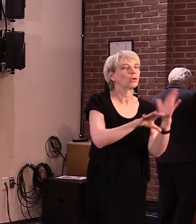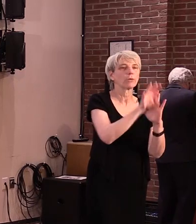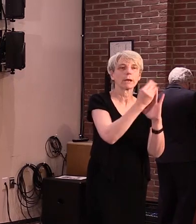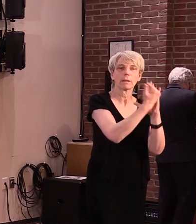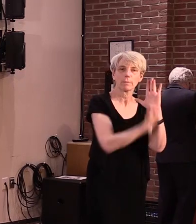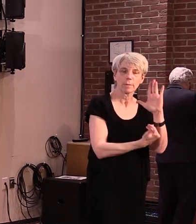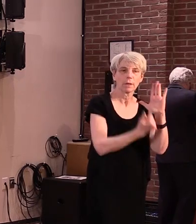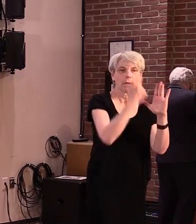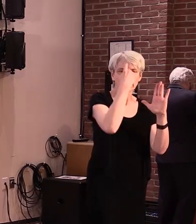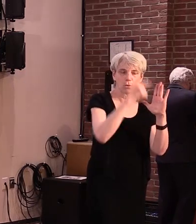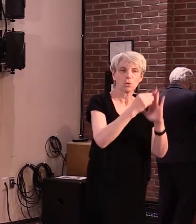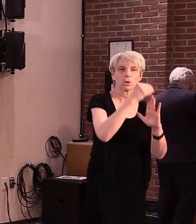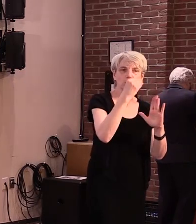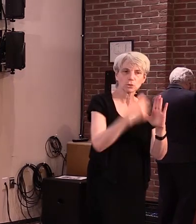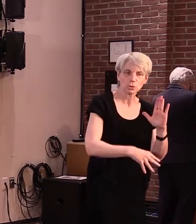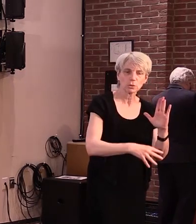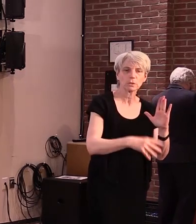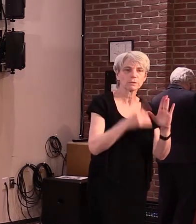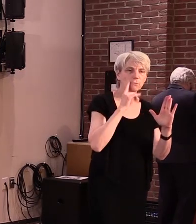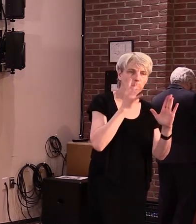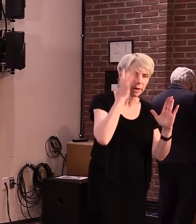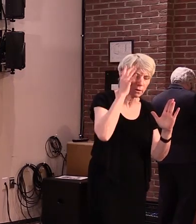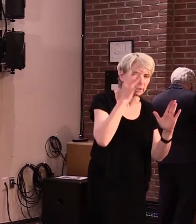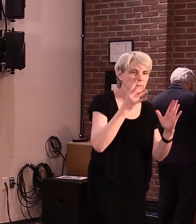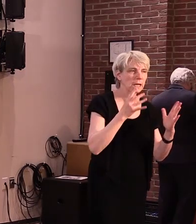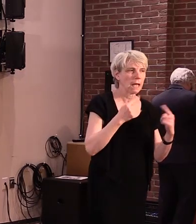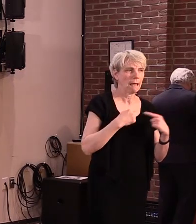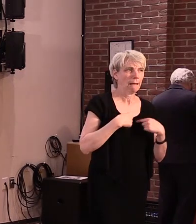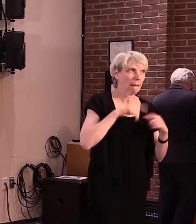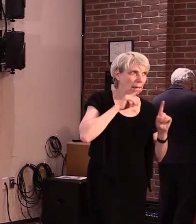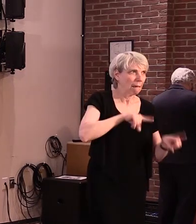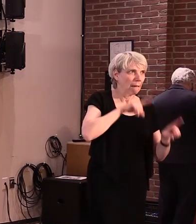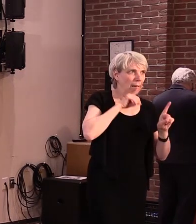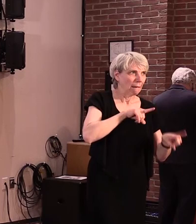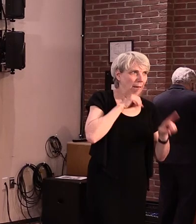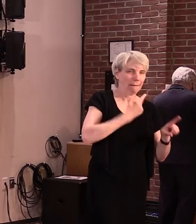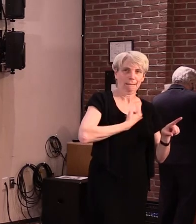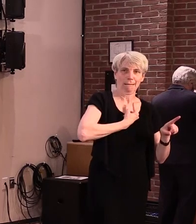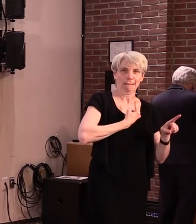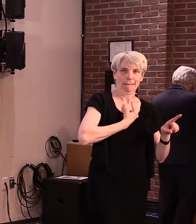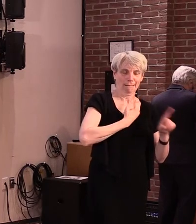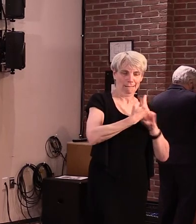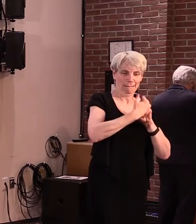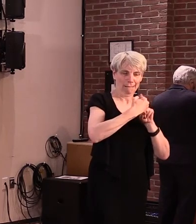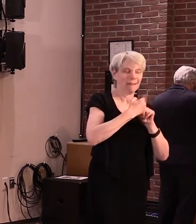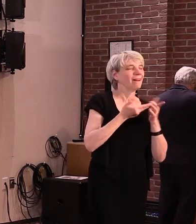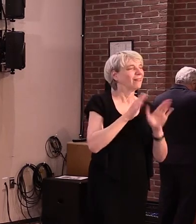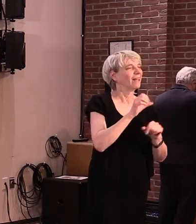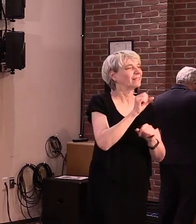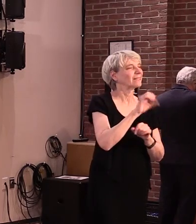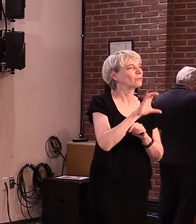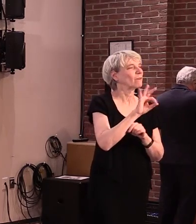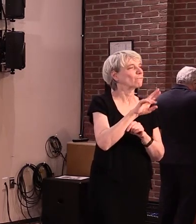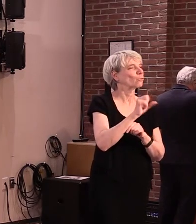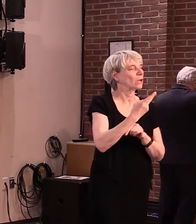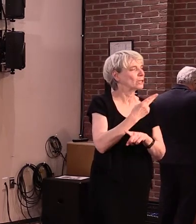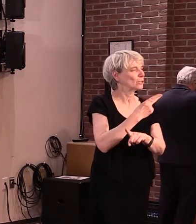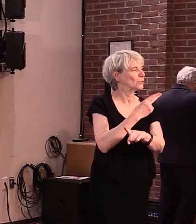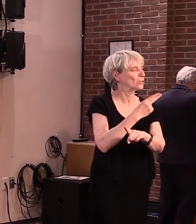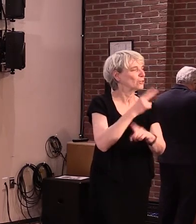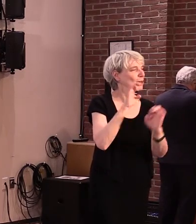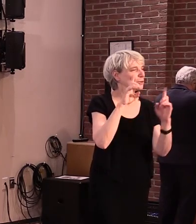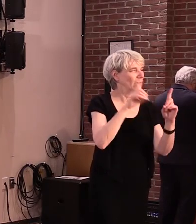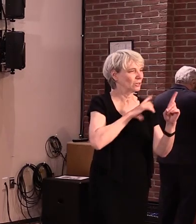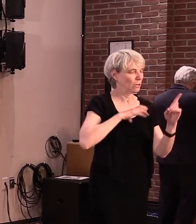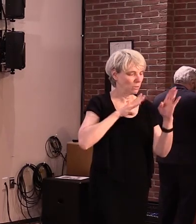Well, I don't want to take all the questions. I think I'll let Secretary French answer that one. Good afternoon. Yeah, we don't